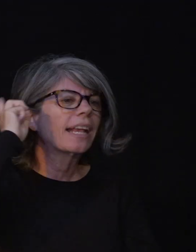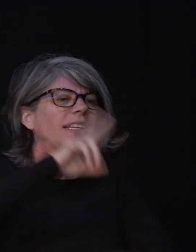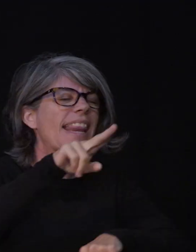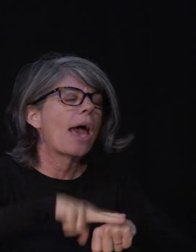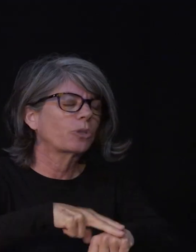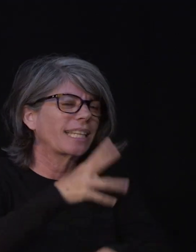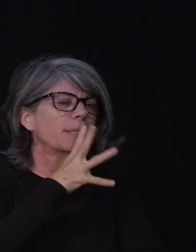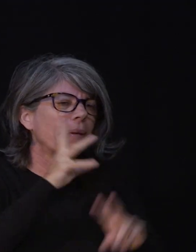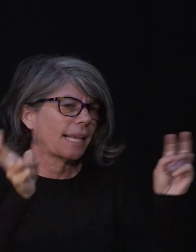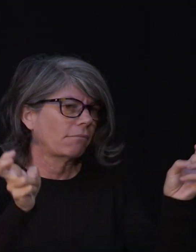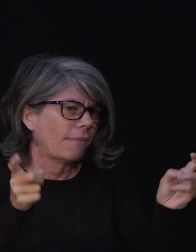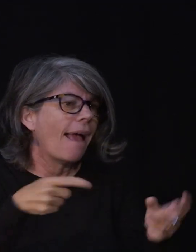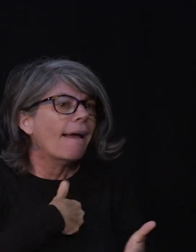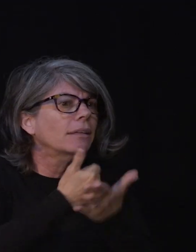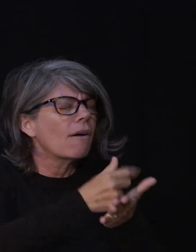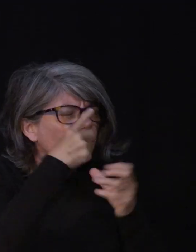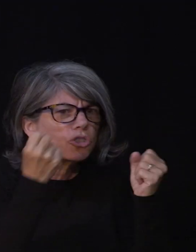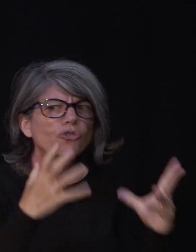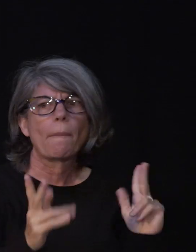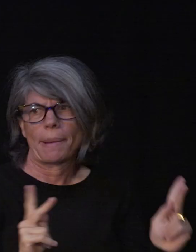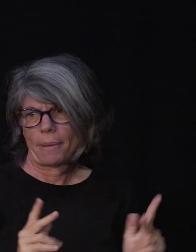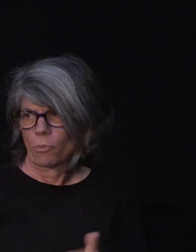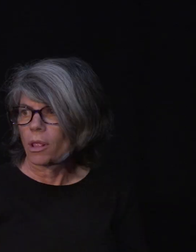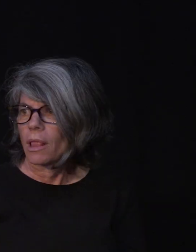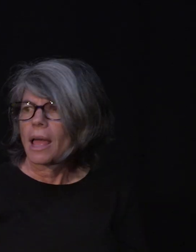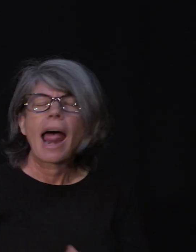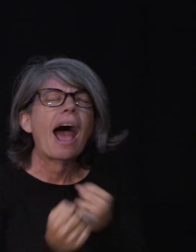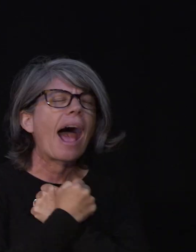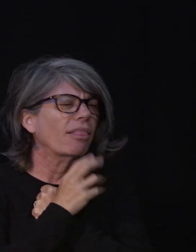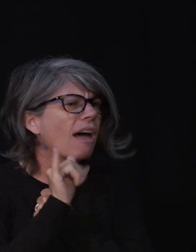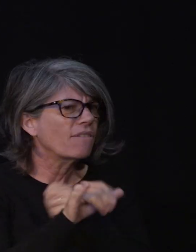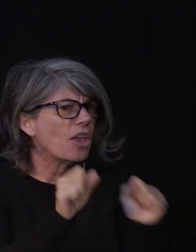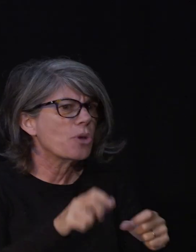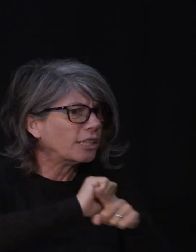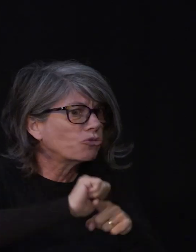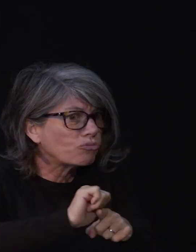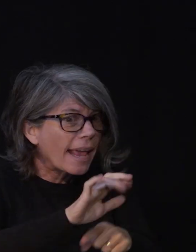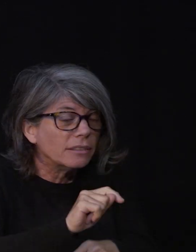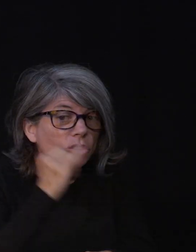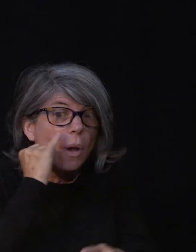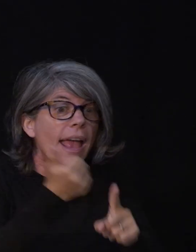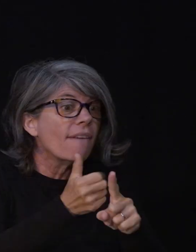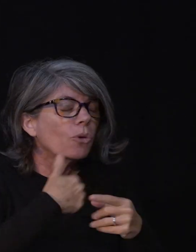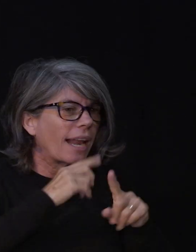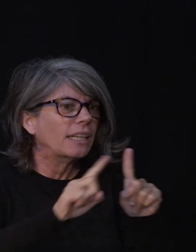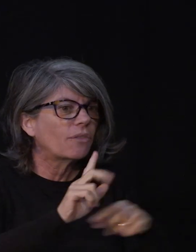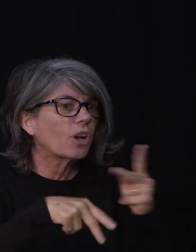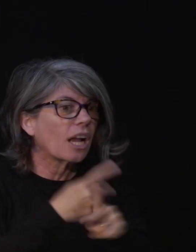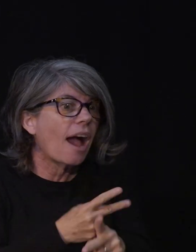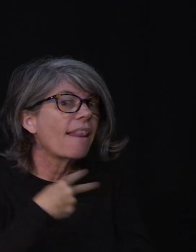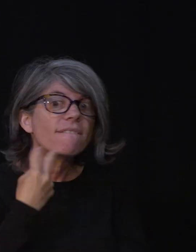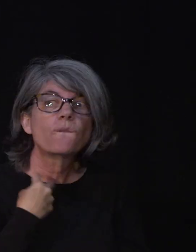Naturally Speaking. Helpful for so many people. Yep. And I loved that you could train it so even if you had a different kind